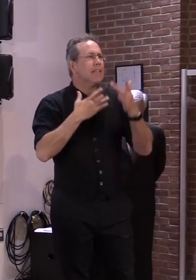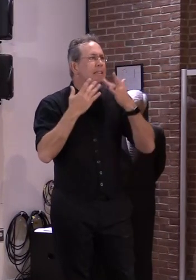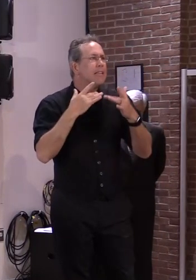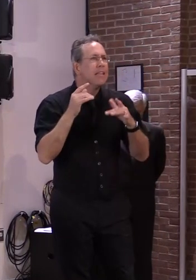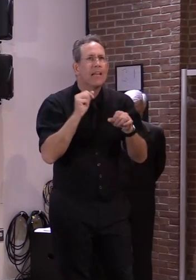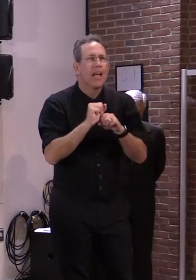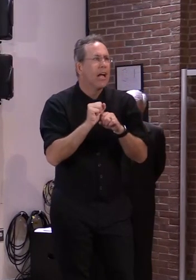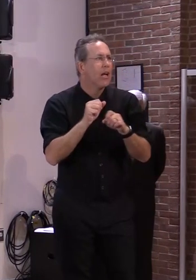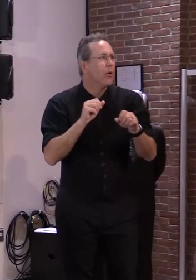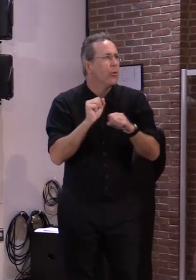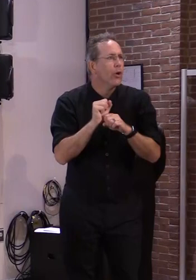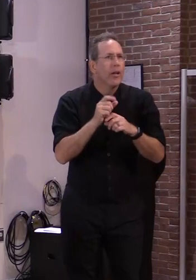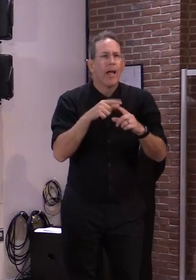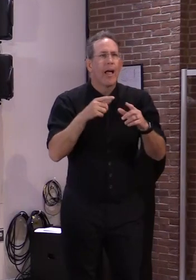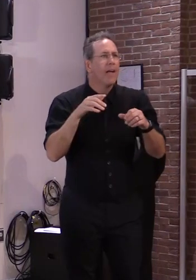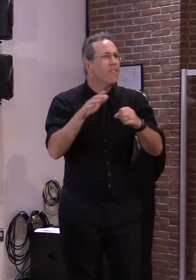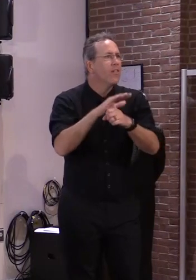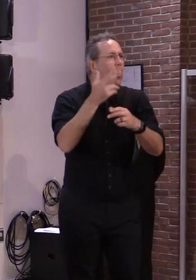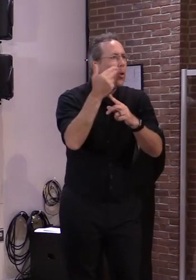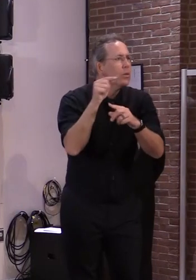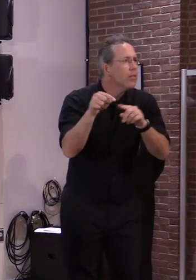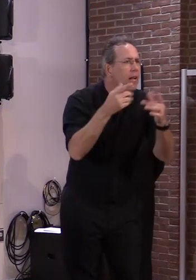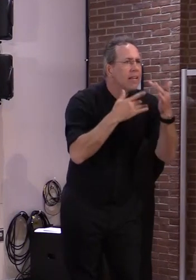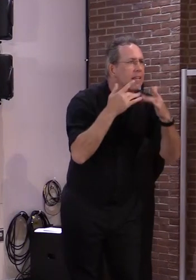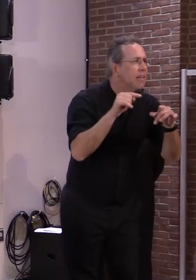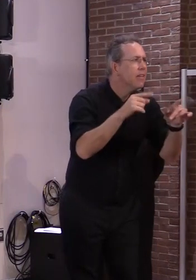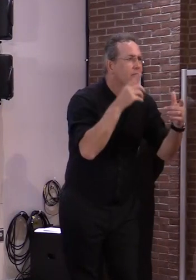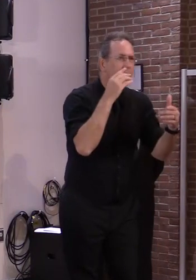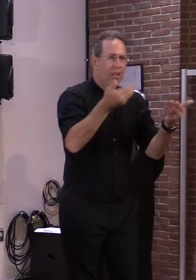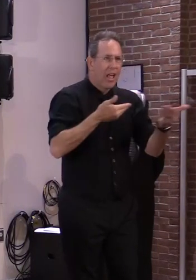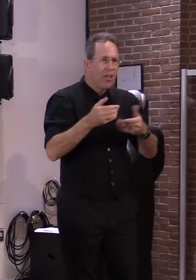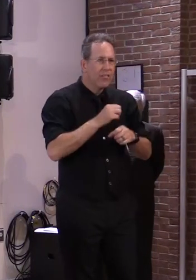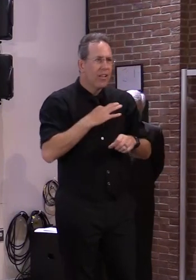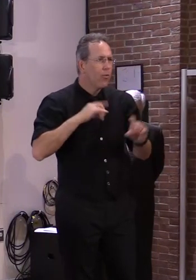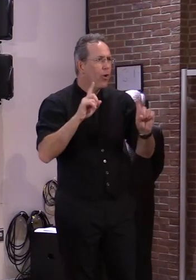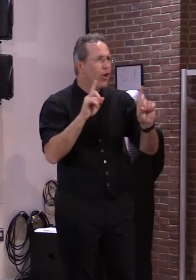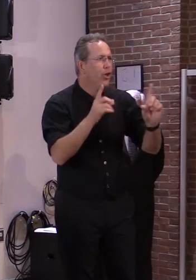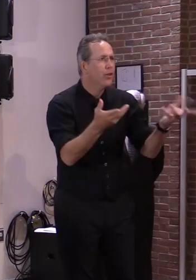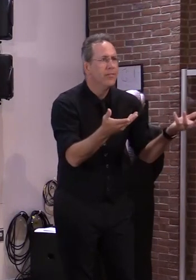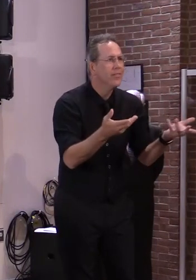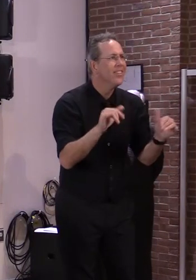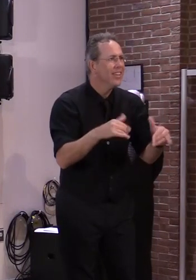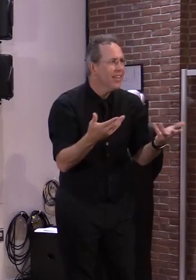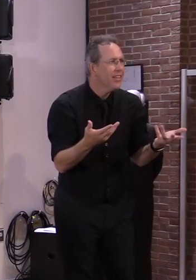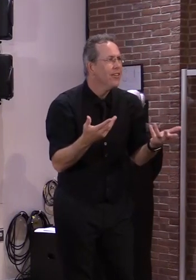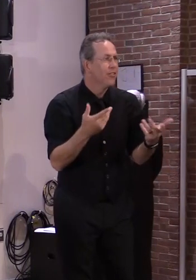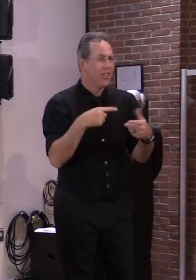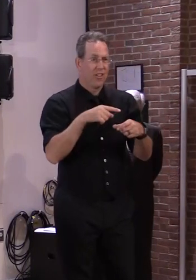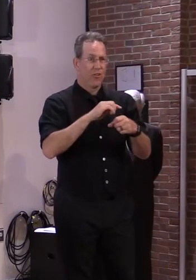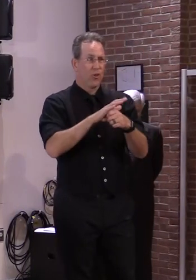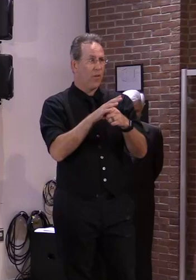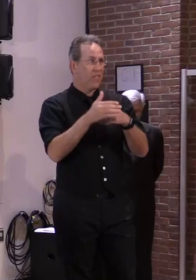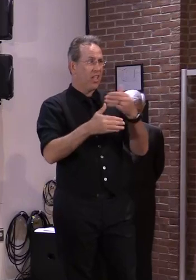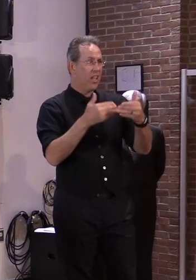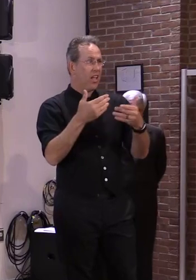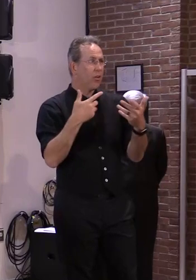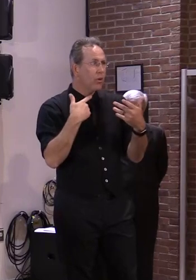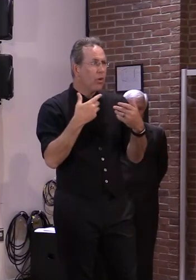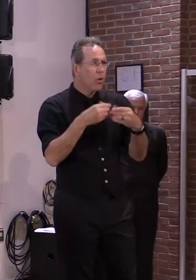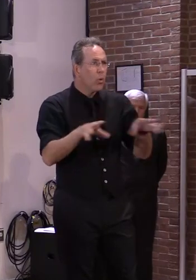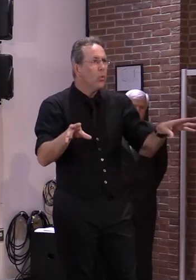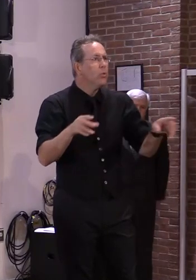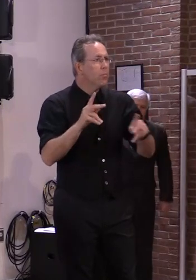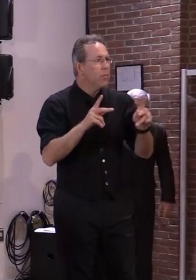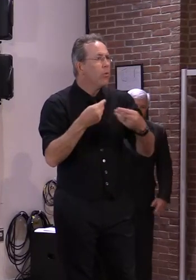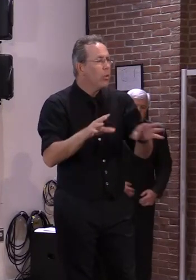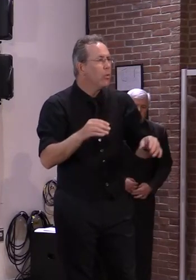But in general, during the pandemic, has Vermont lost more hospitality businesses than it does regularly? I know it's a fluid